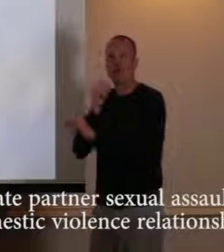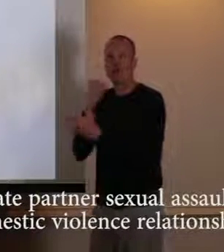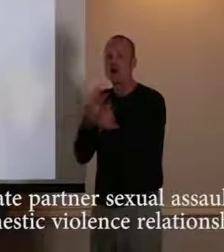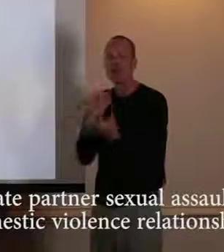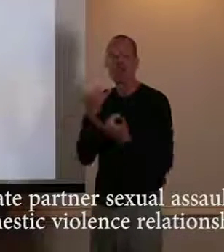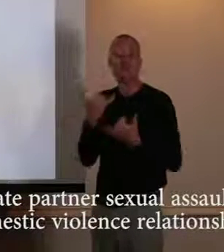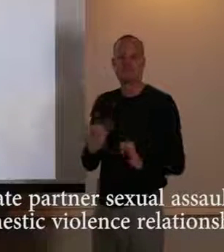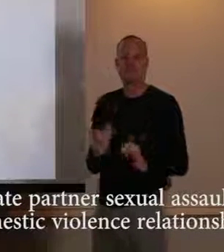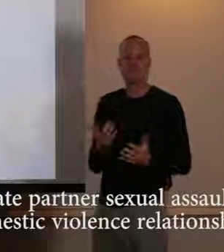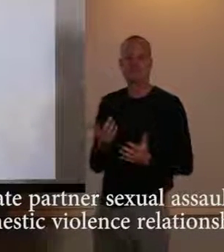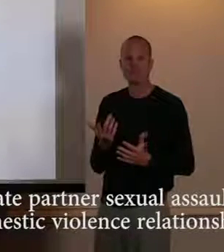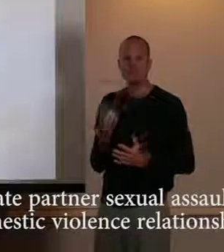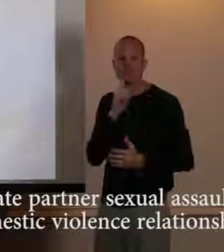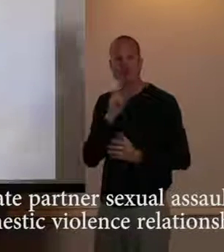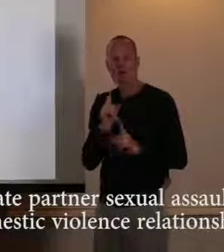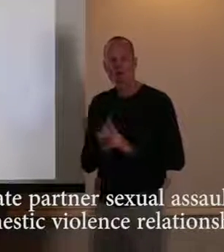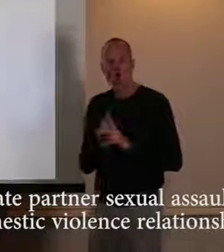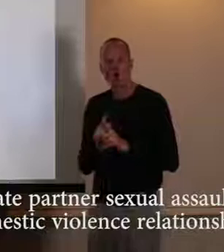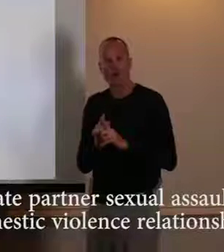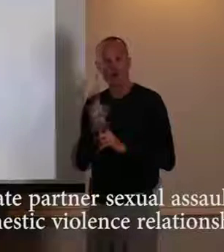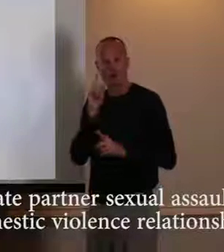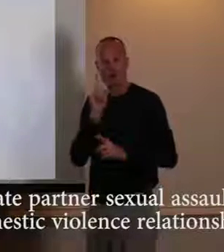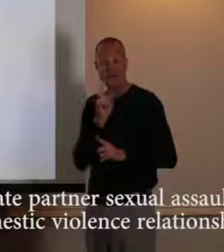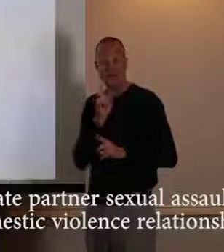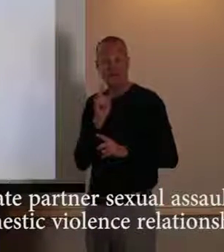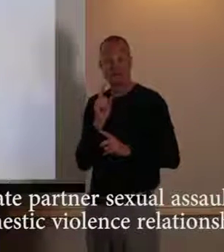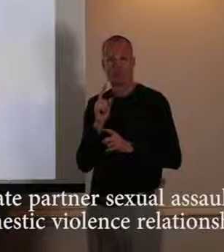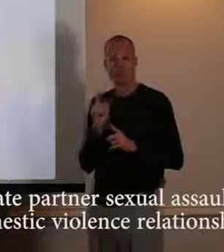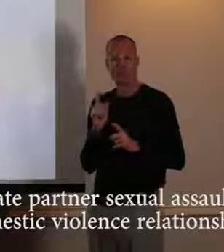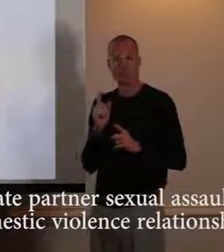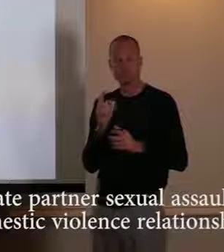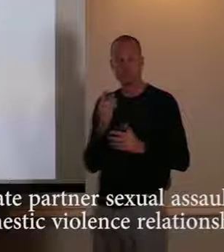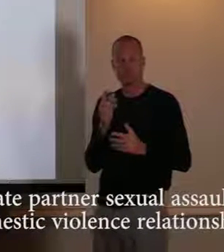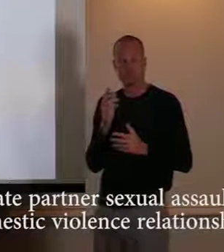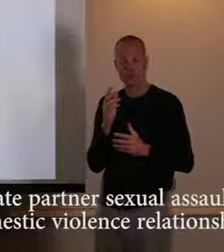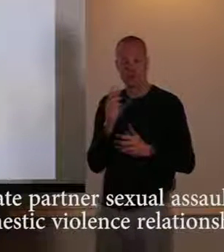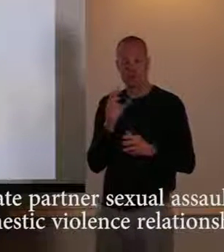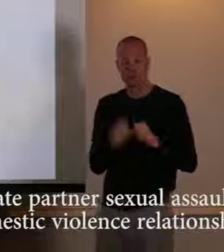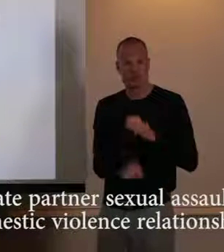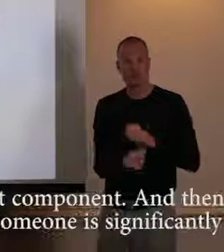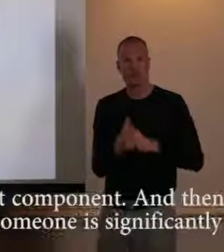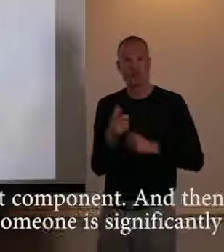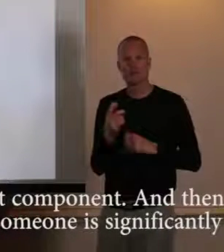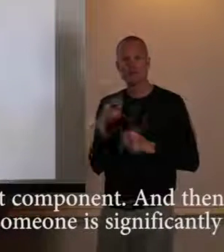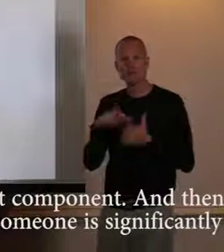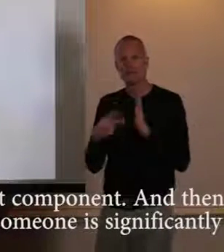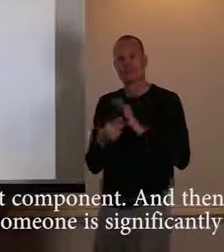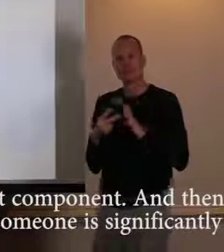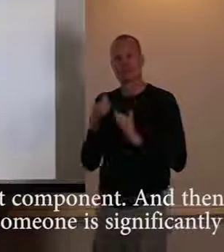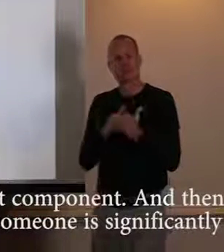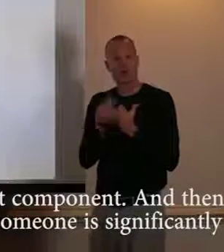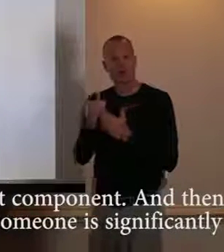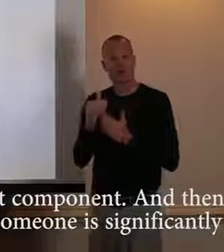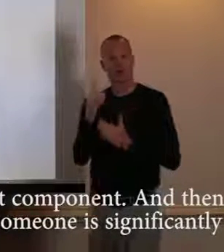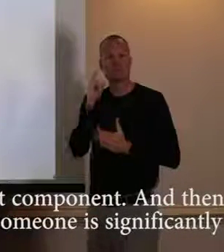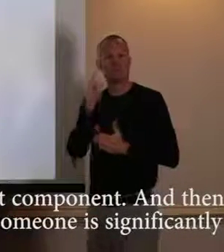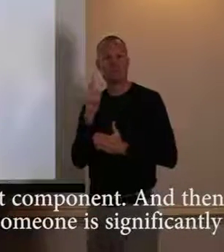partner sexual assault. It's very common within domestic violence relationships for there to be a sexual assault component. And